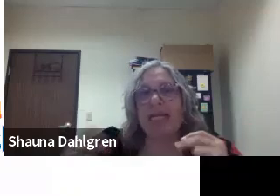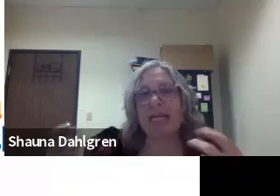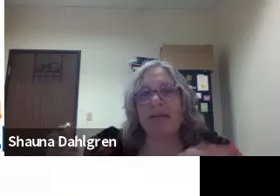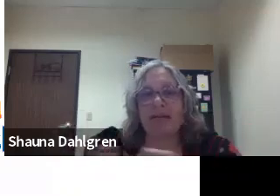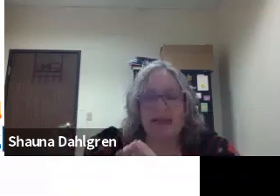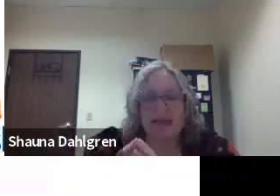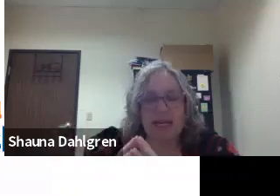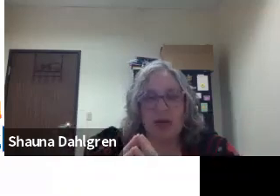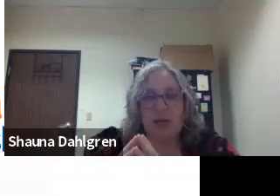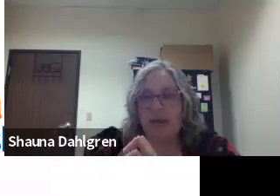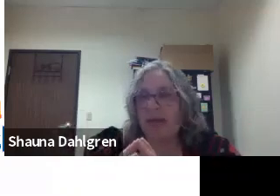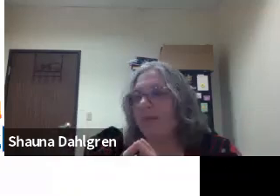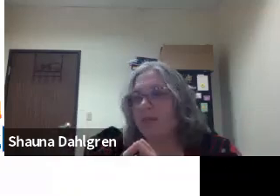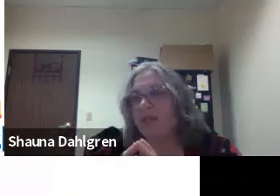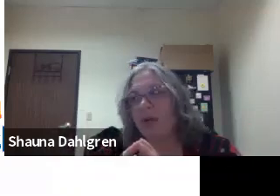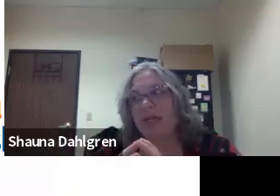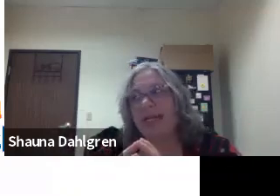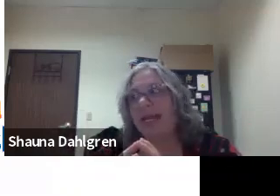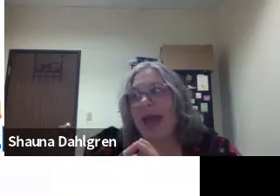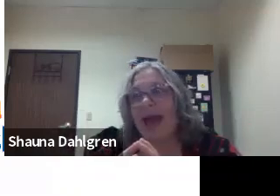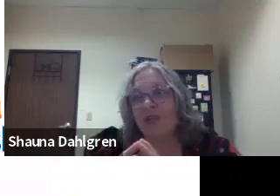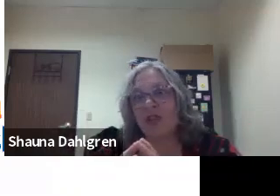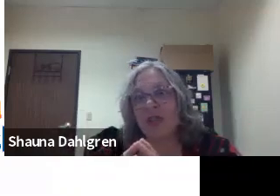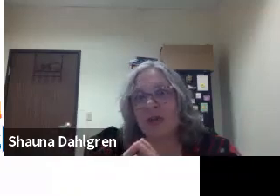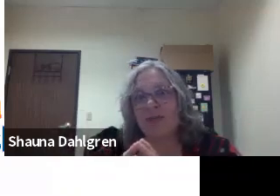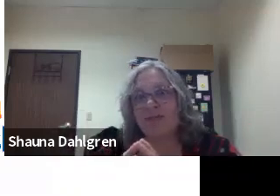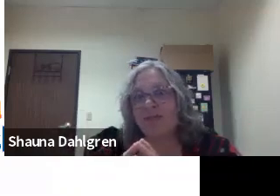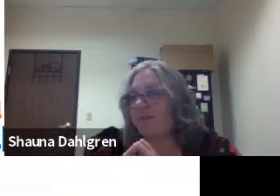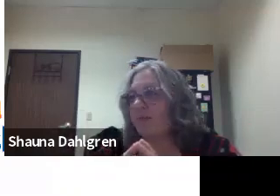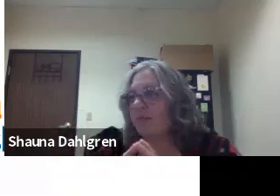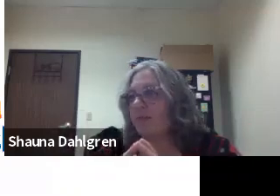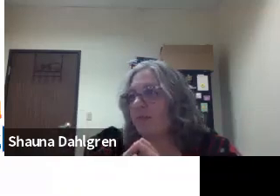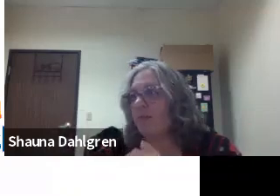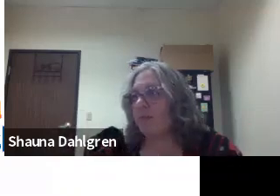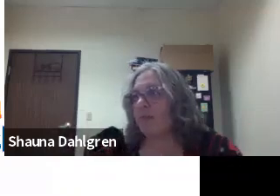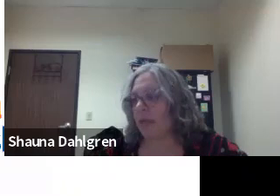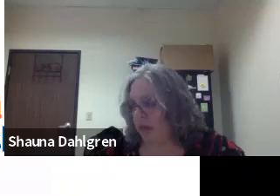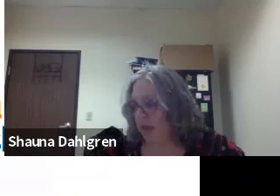count anything that they think you might be able to turn into cash.